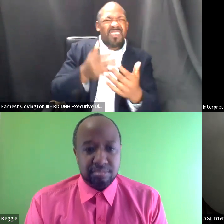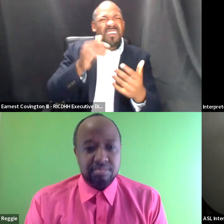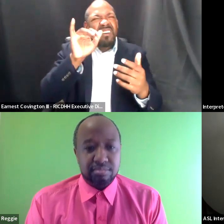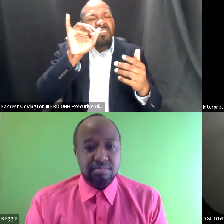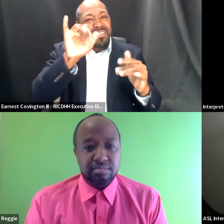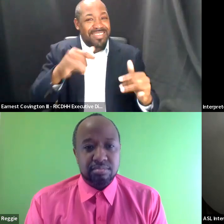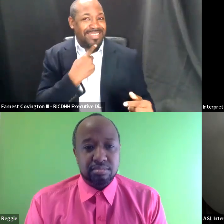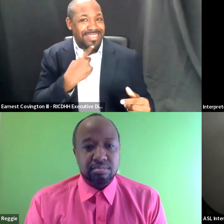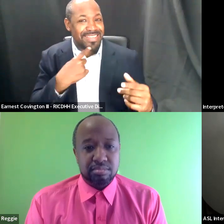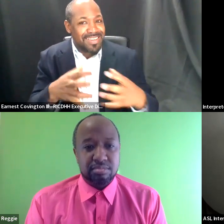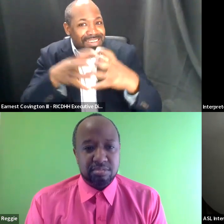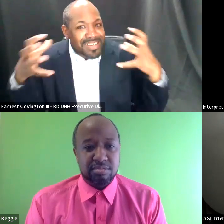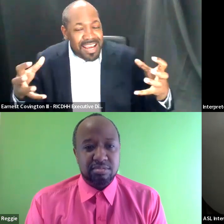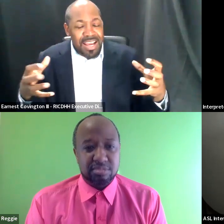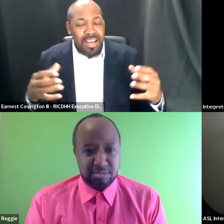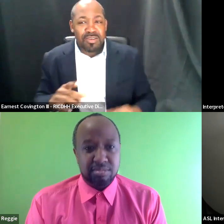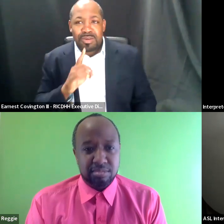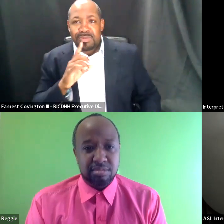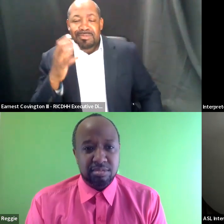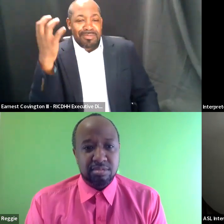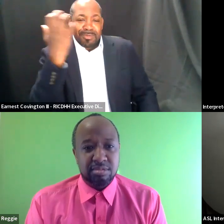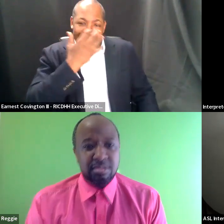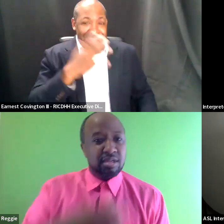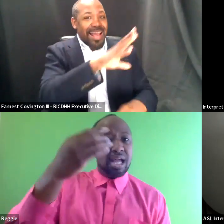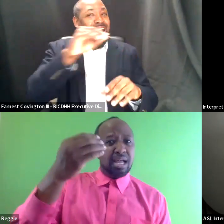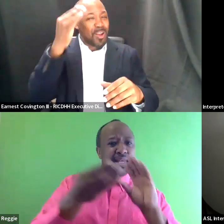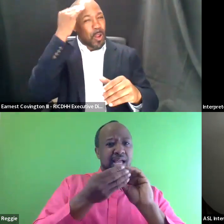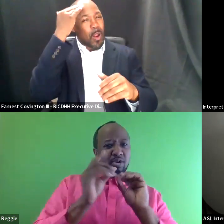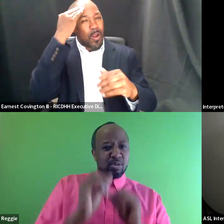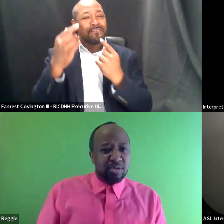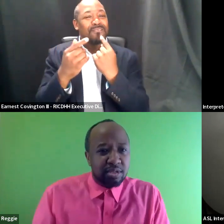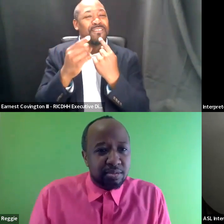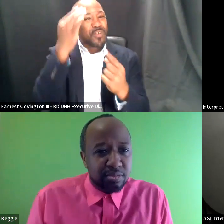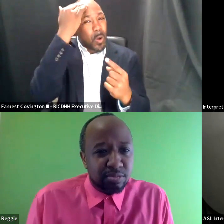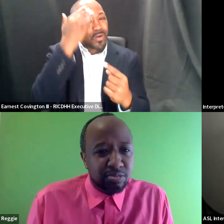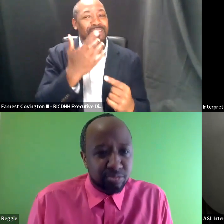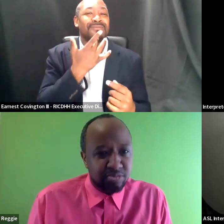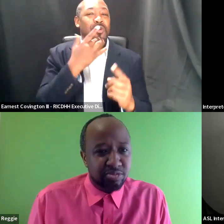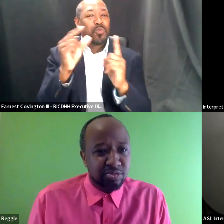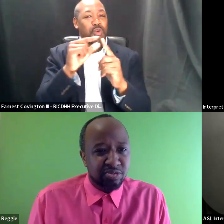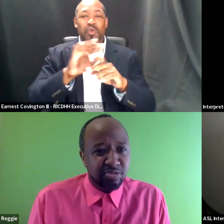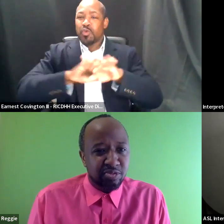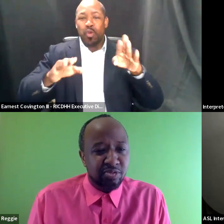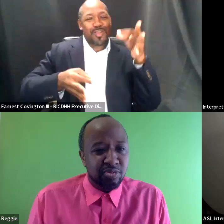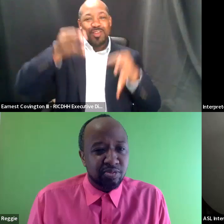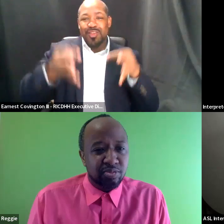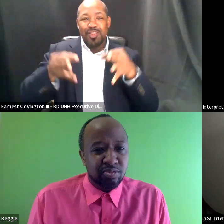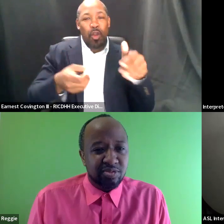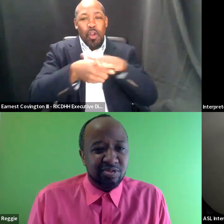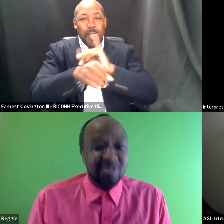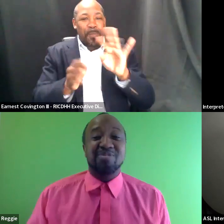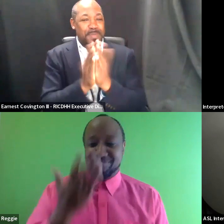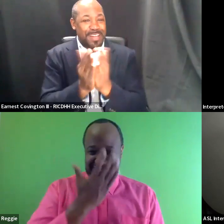you're like, no, I'm applying for a teaching position, not a janitorial one. I think it just says so much